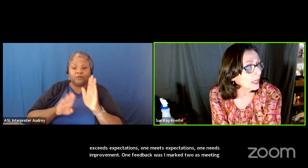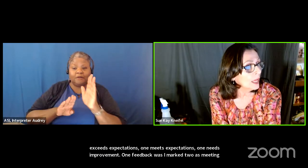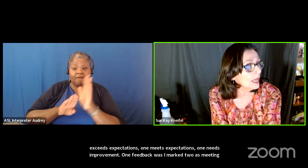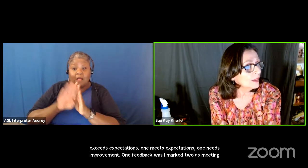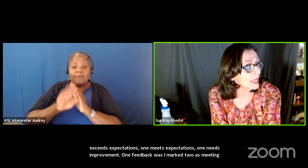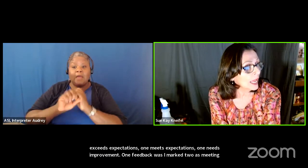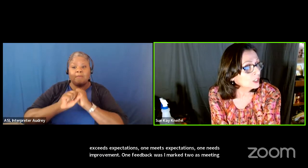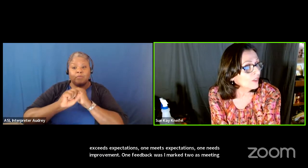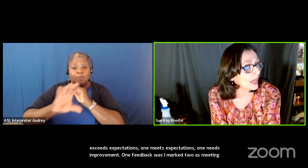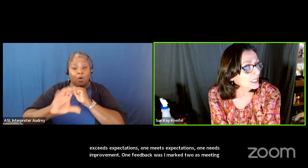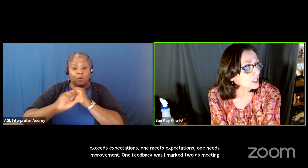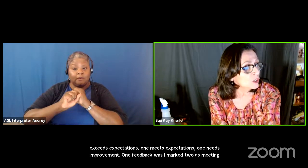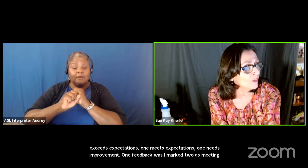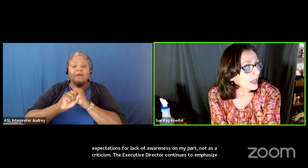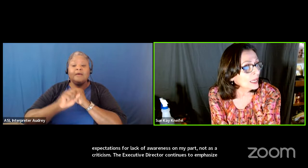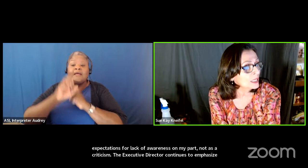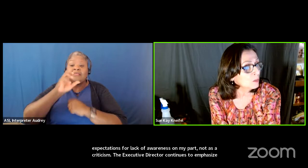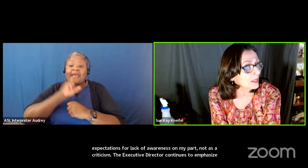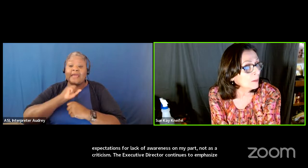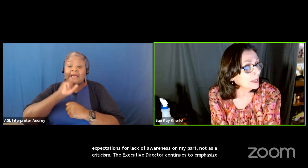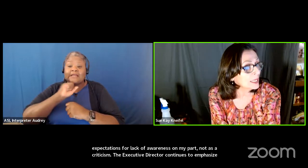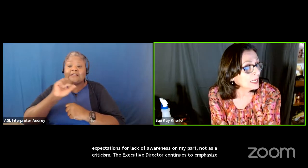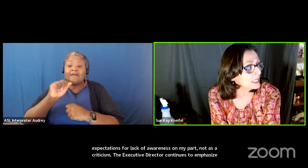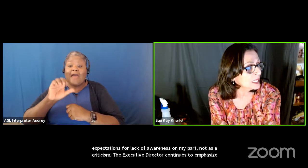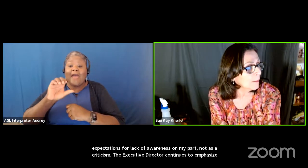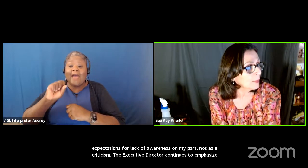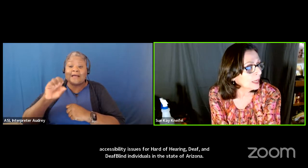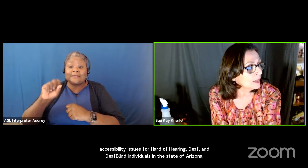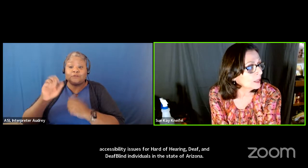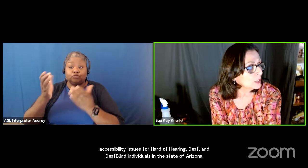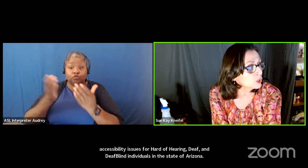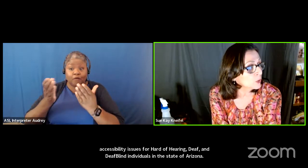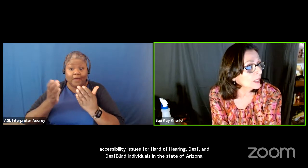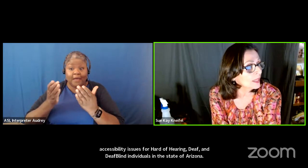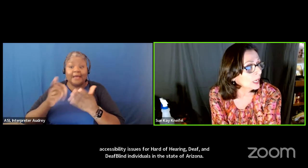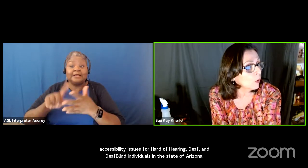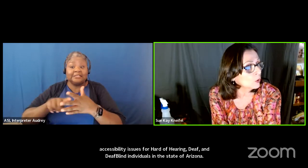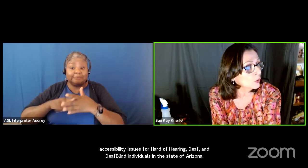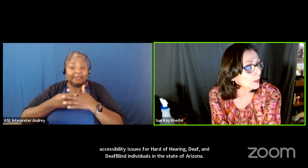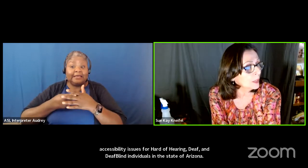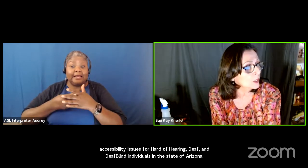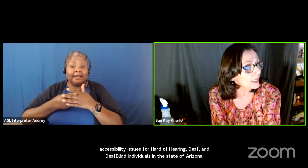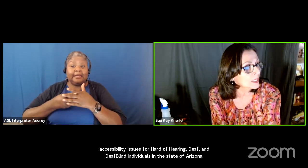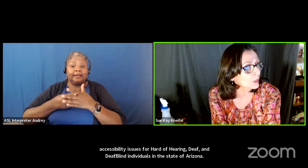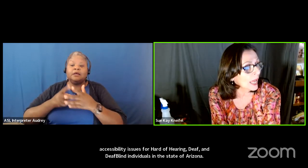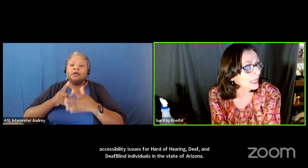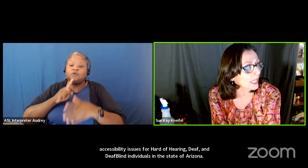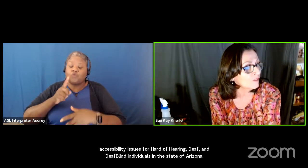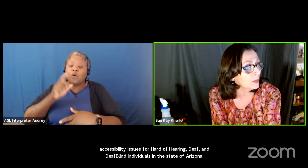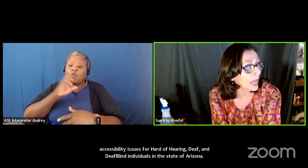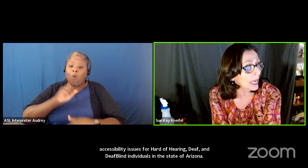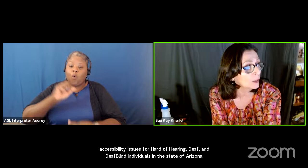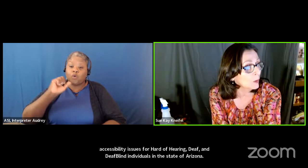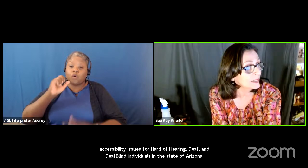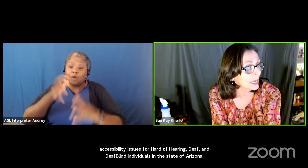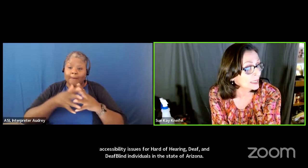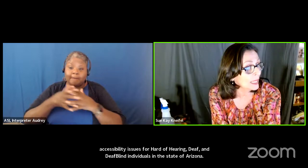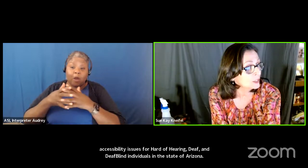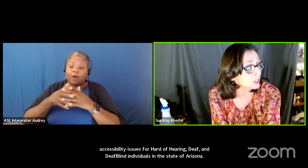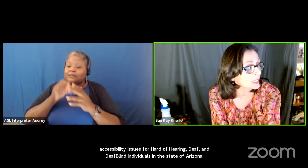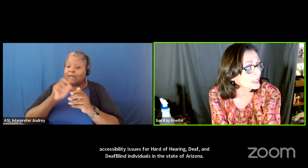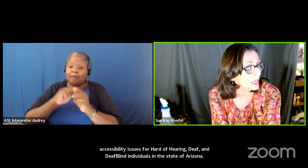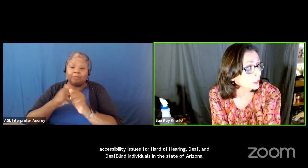promoted. The Age of Access survey is but the beginning step in ensuring that older Americans are not left behind